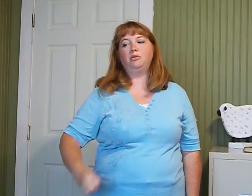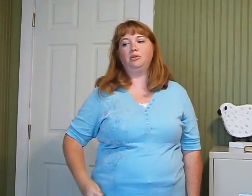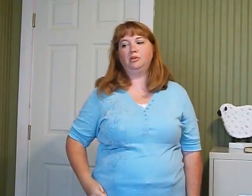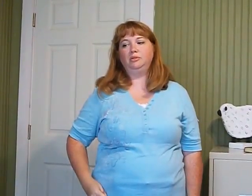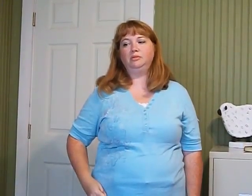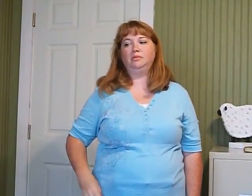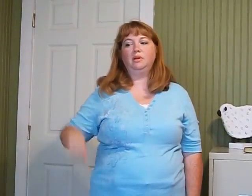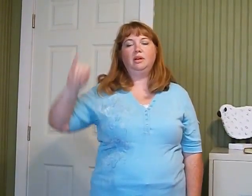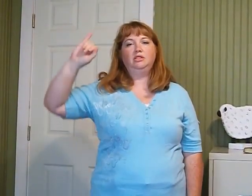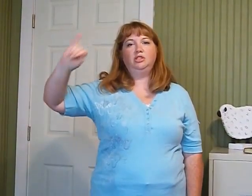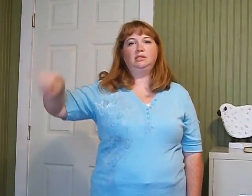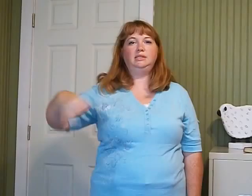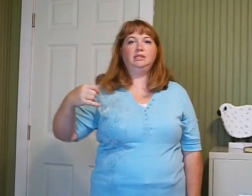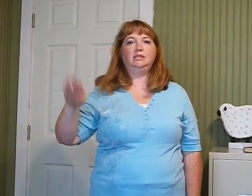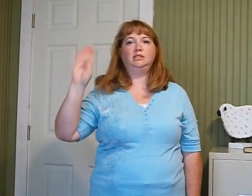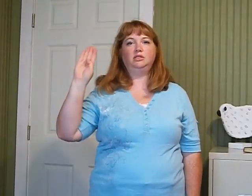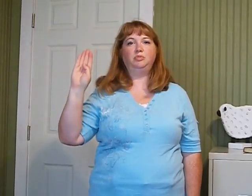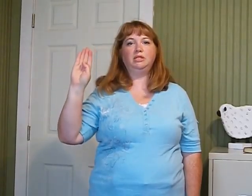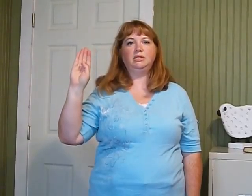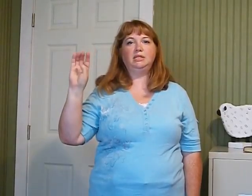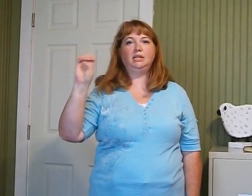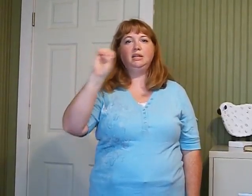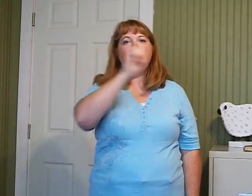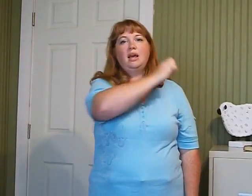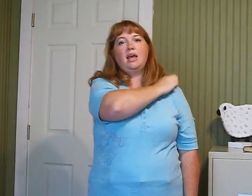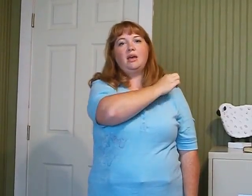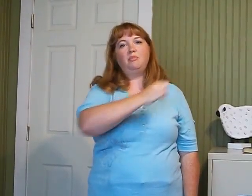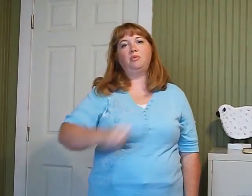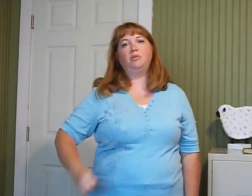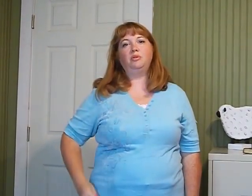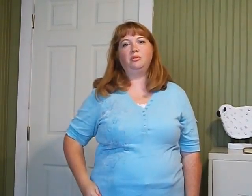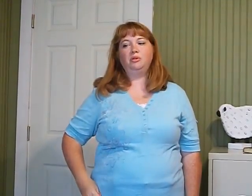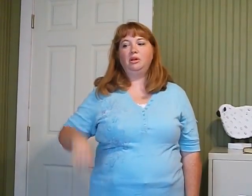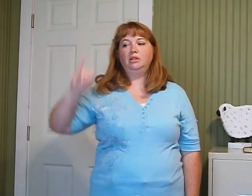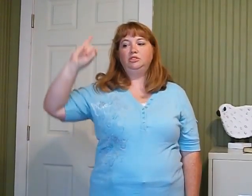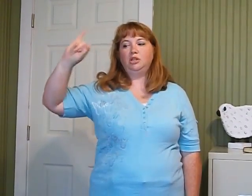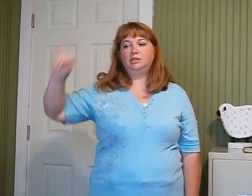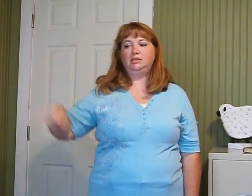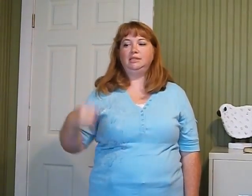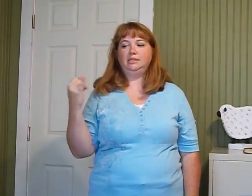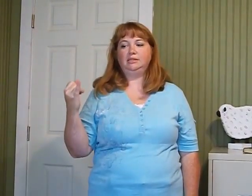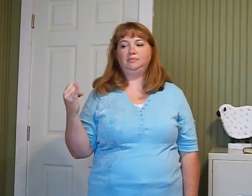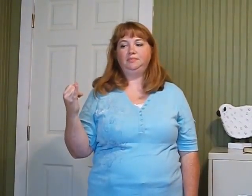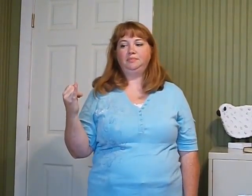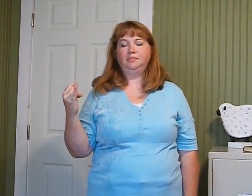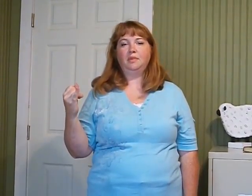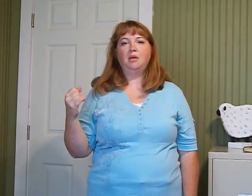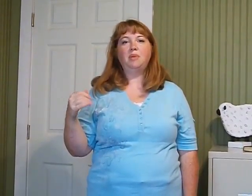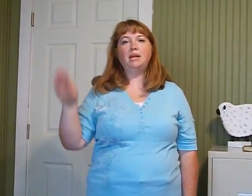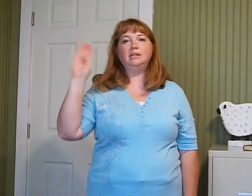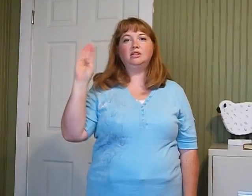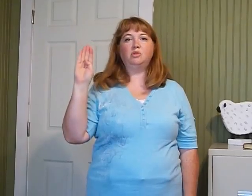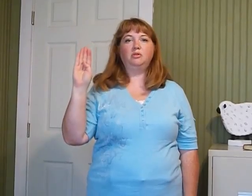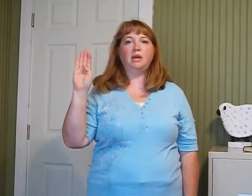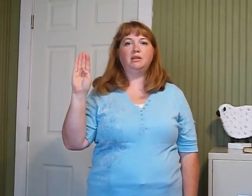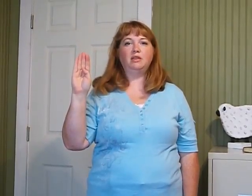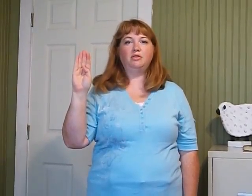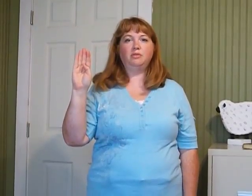sash. Emperor Justinian. So it's Byzantine Emperor Justinian. Benedict, we're going to